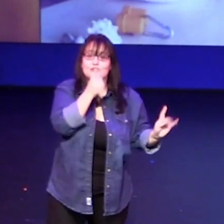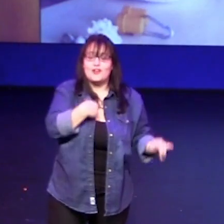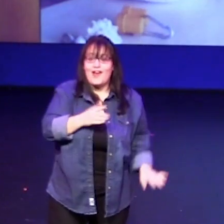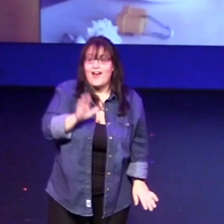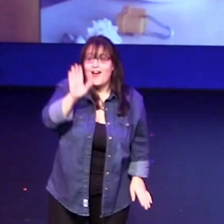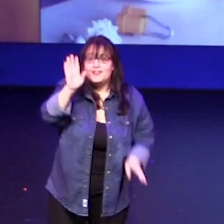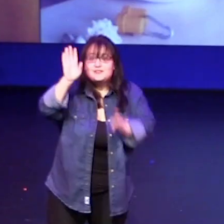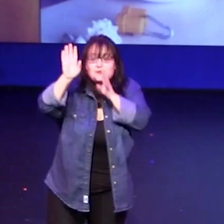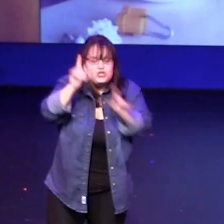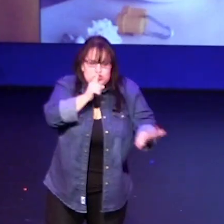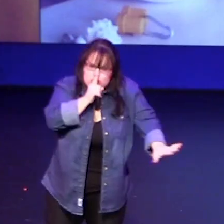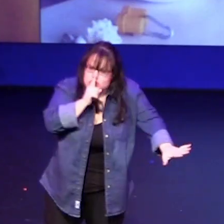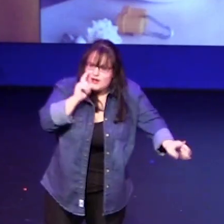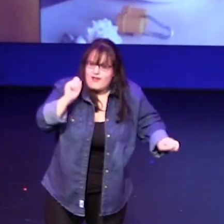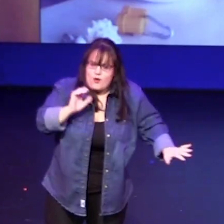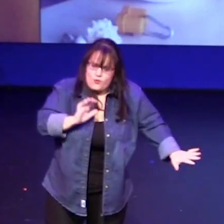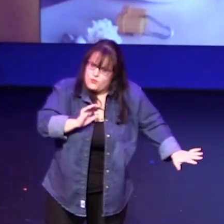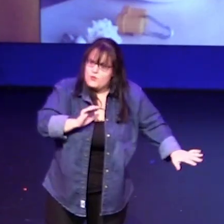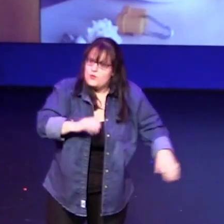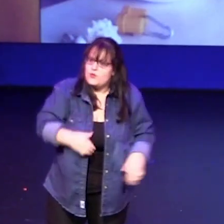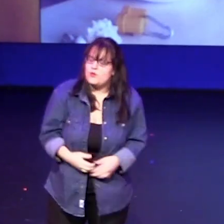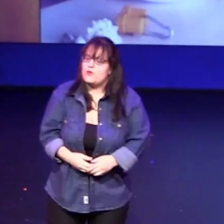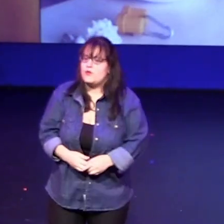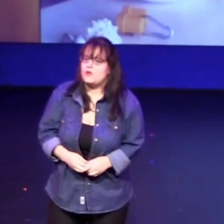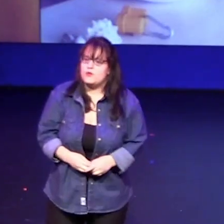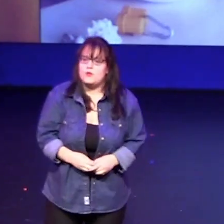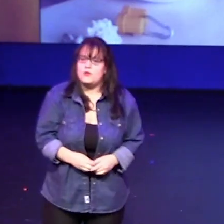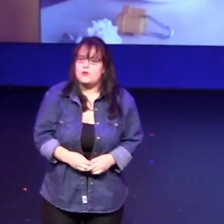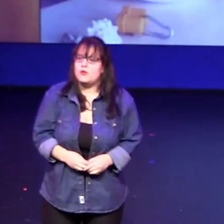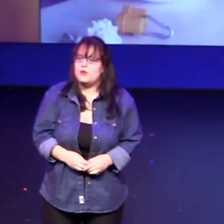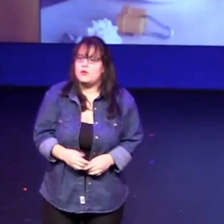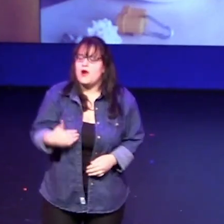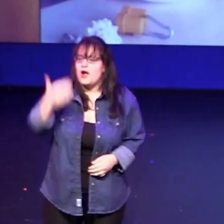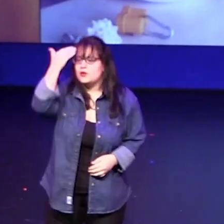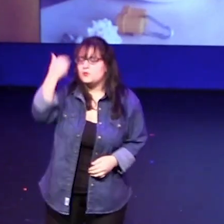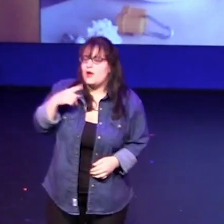I knew I was deaf because when I was hanging out with friends, they told me I was being too loud.